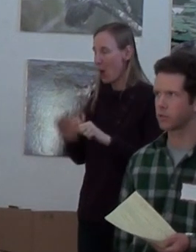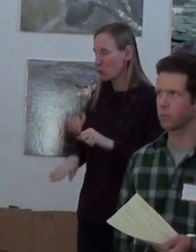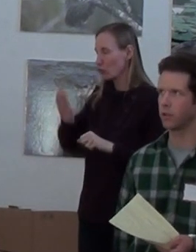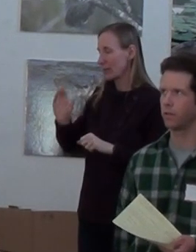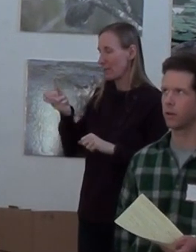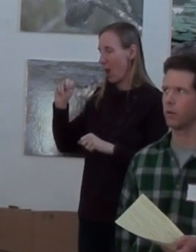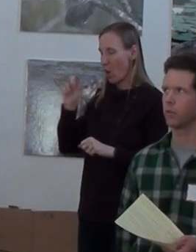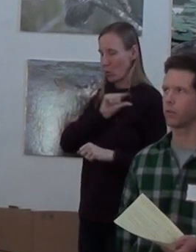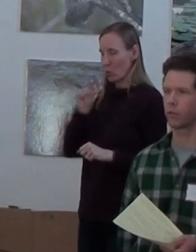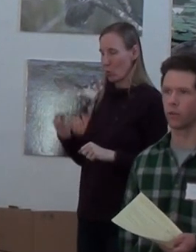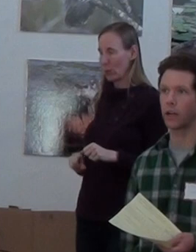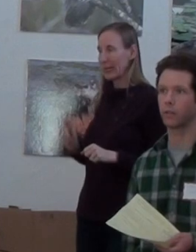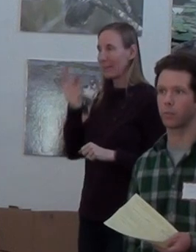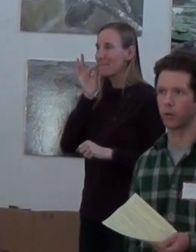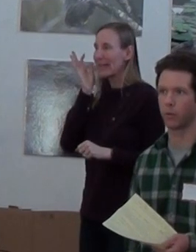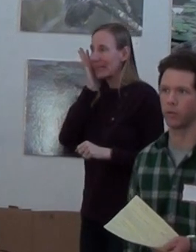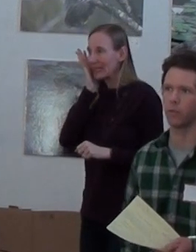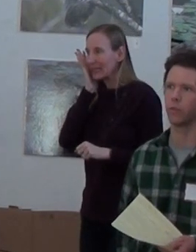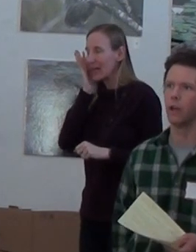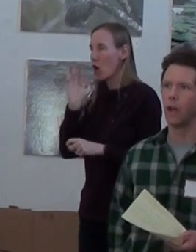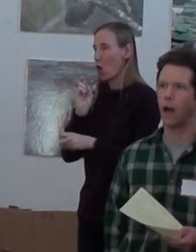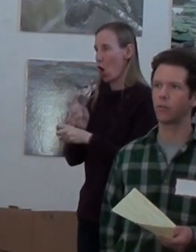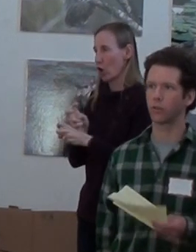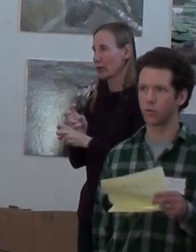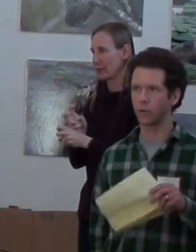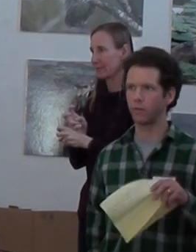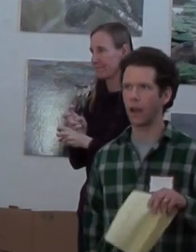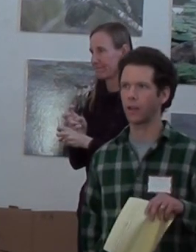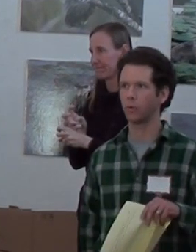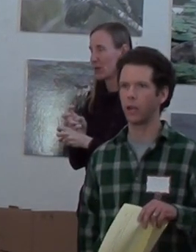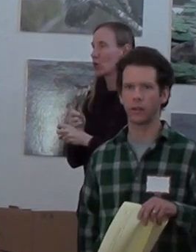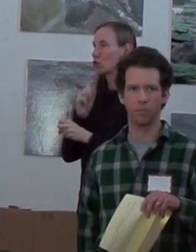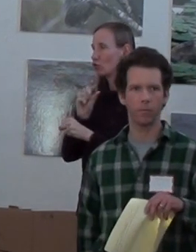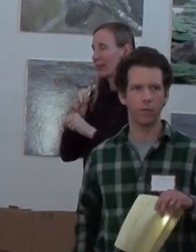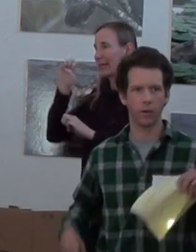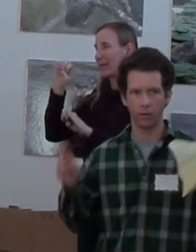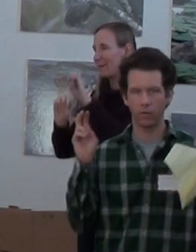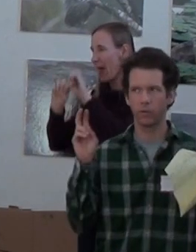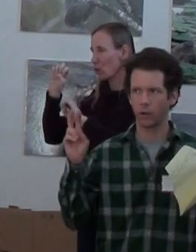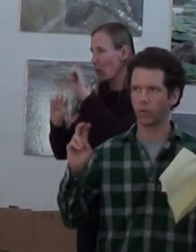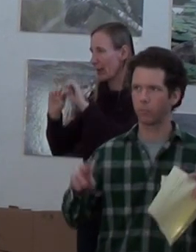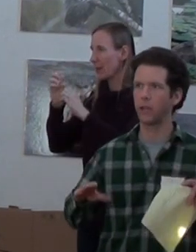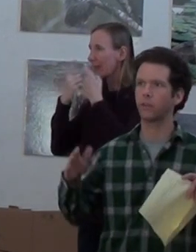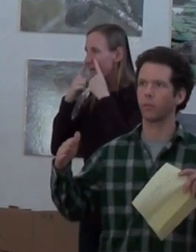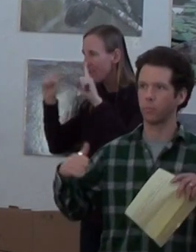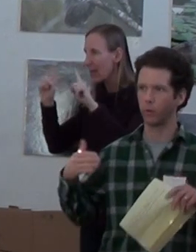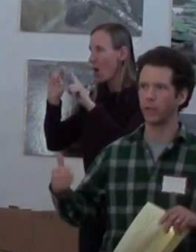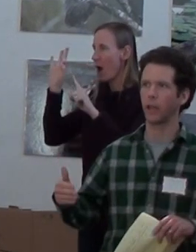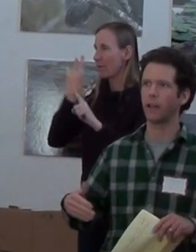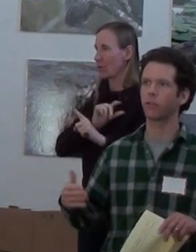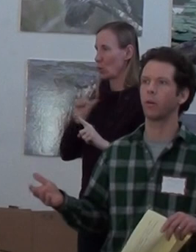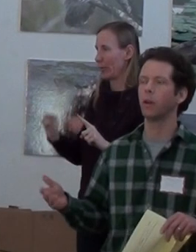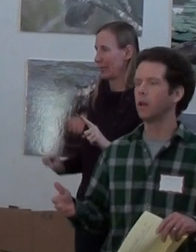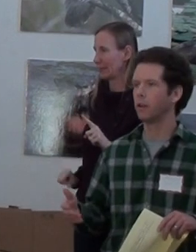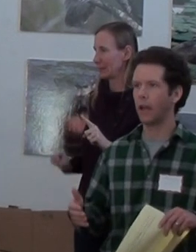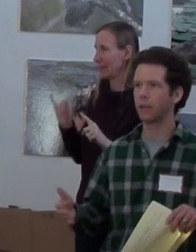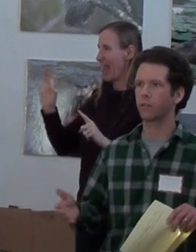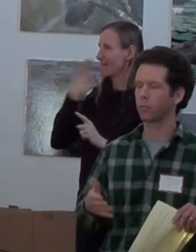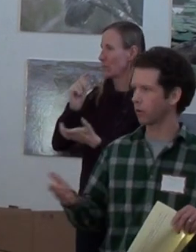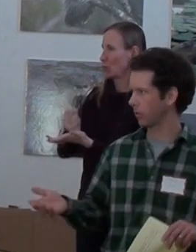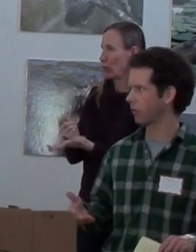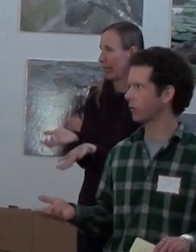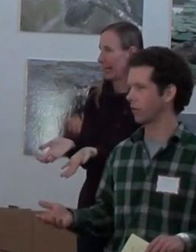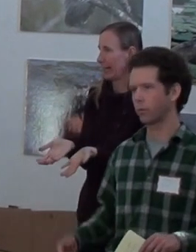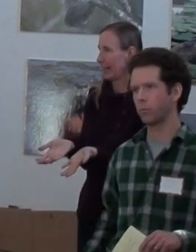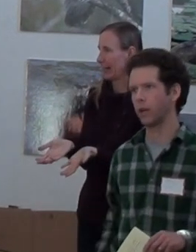it was extremely difficult for selective purposes how to truly evaluate the bees that were building